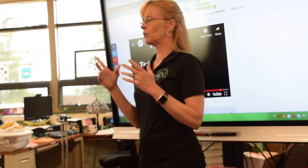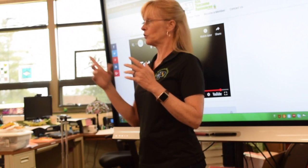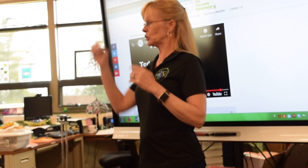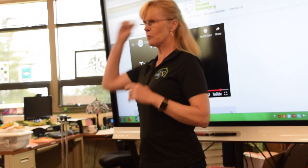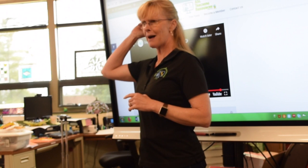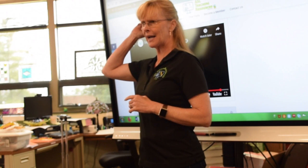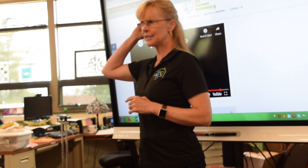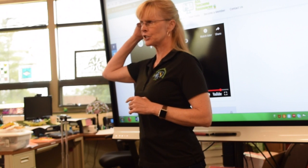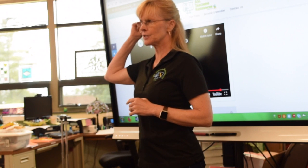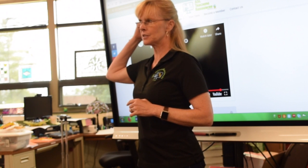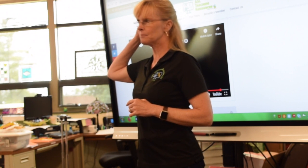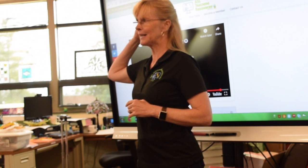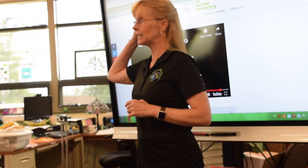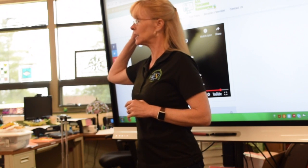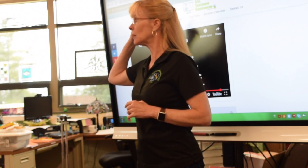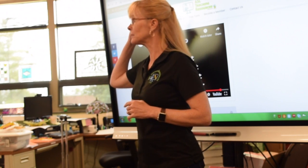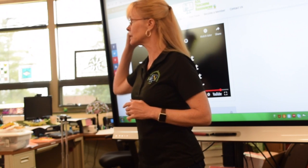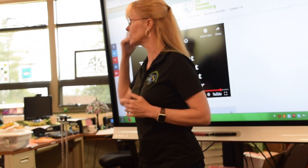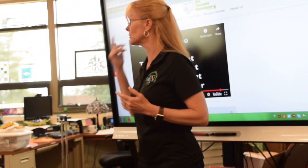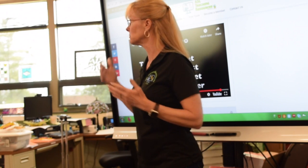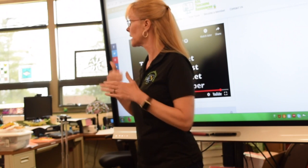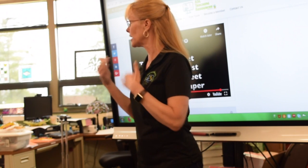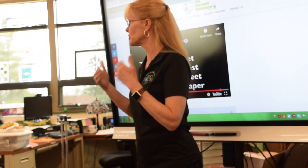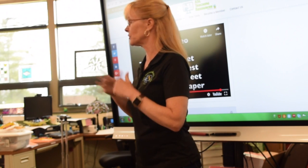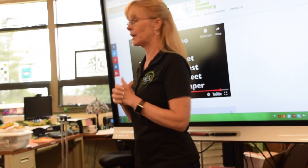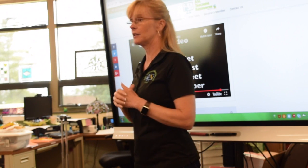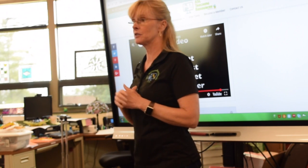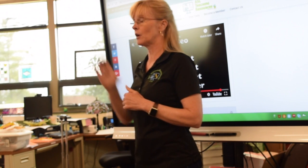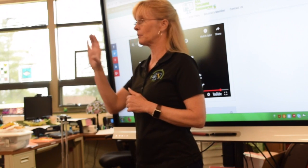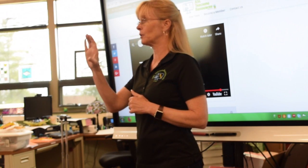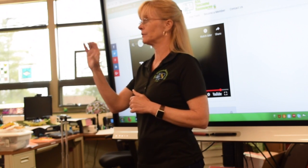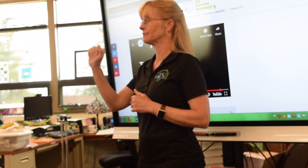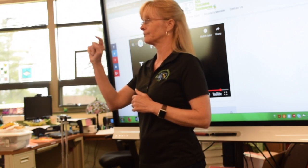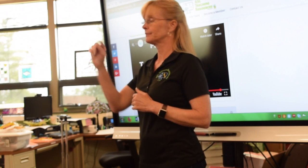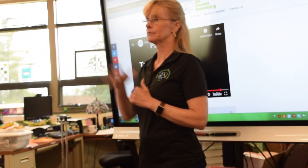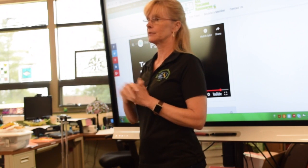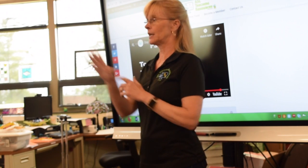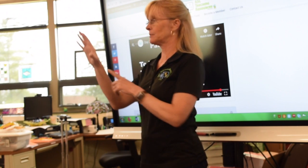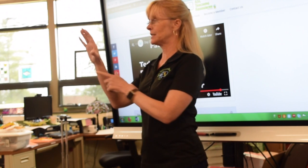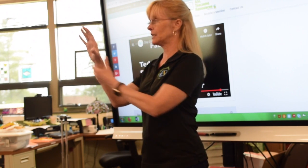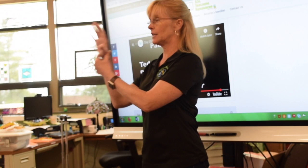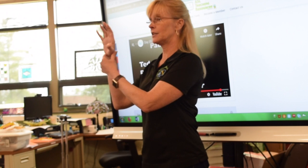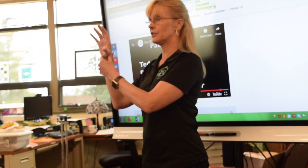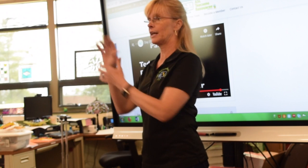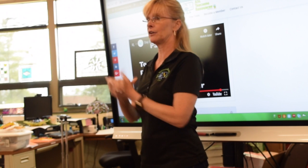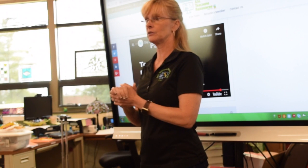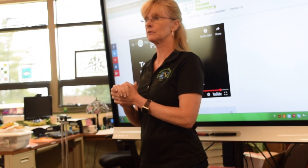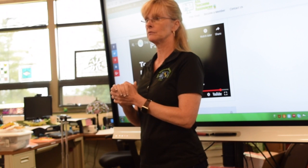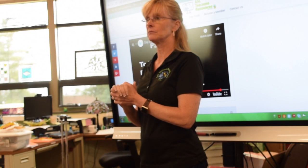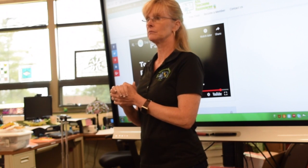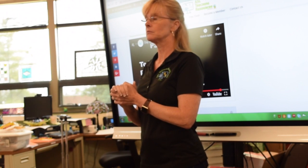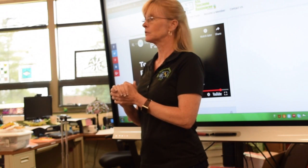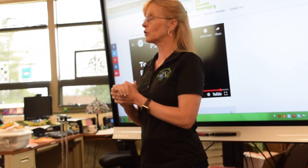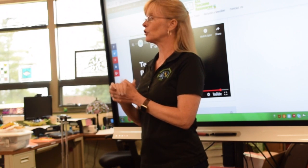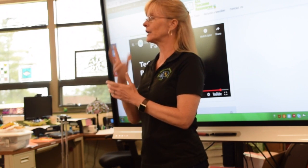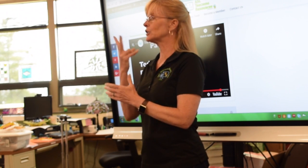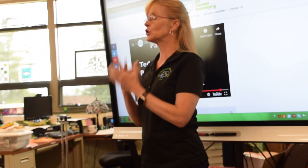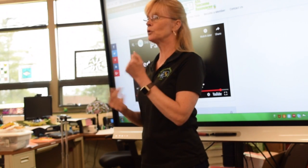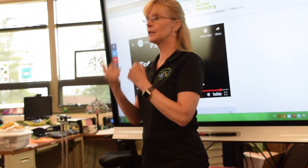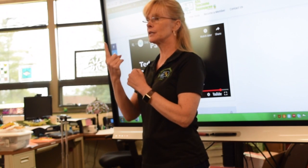your mind is just picking it up still as you do that. So I'm going, and I'm seeing it at a different angle. So you're getting two things in